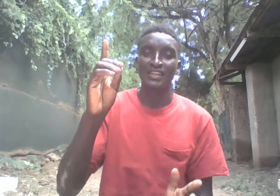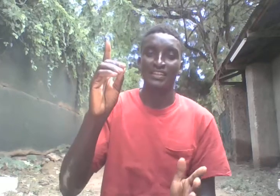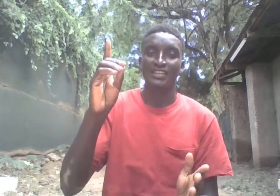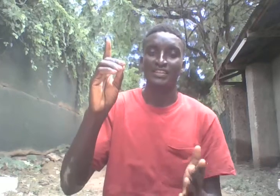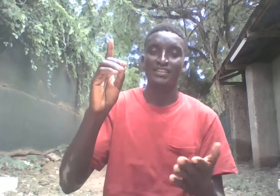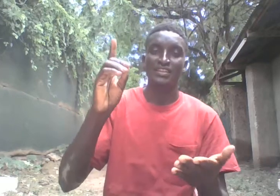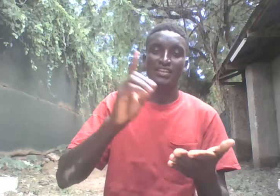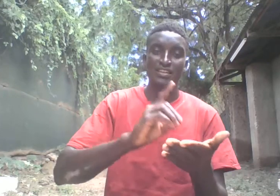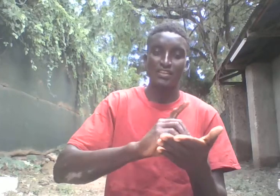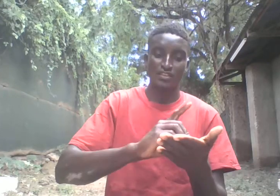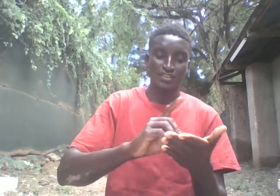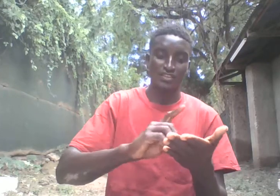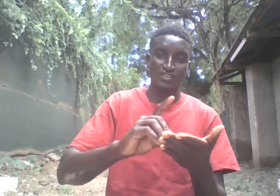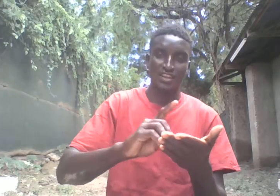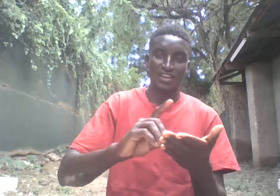D. Designer,